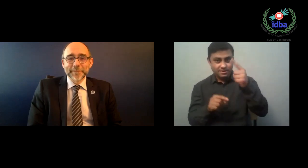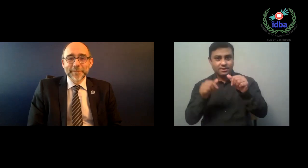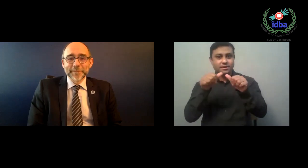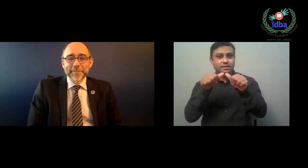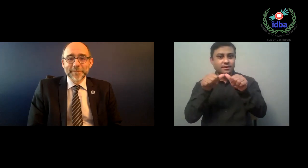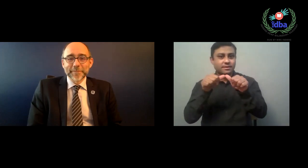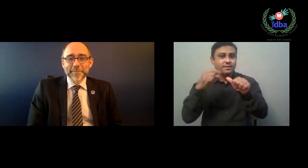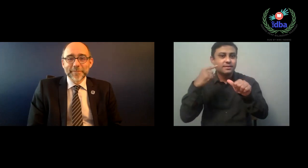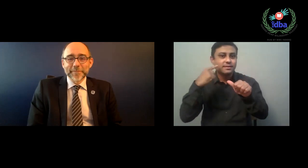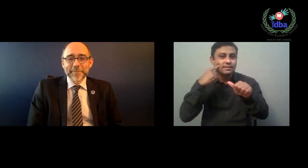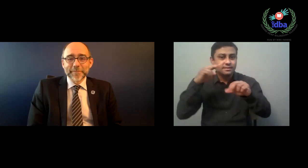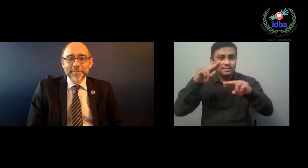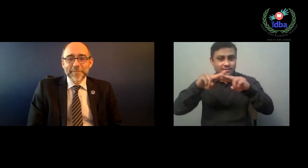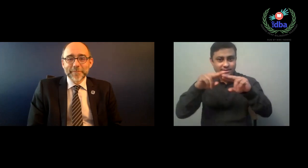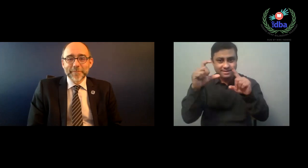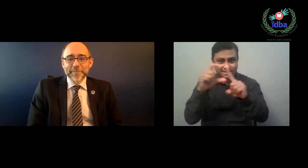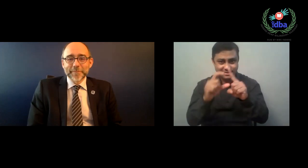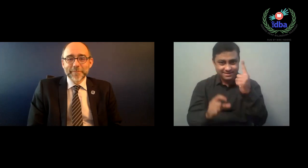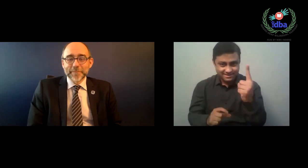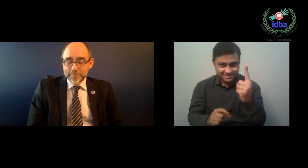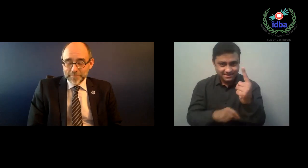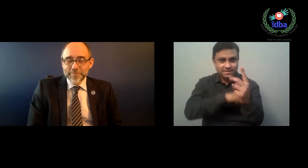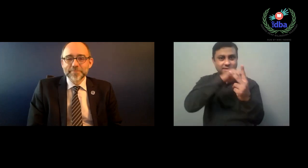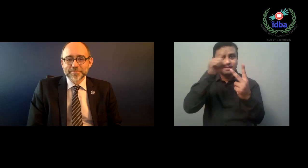In India, we have All India Federation of the Deaf.